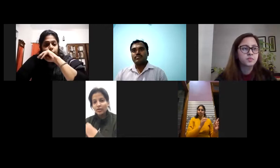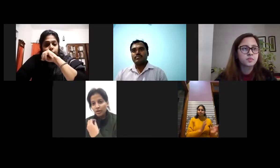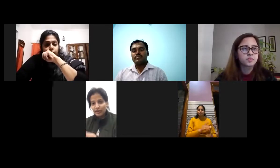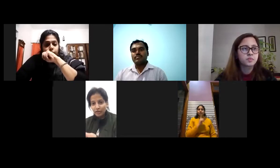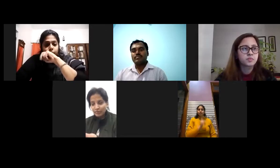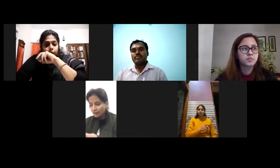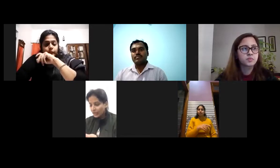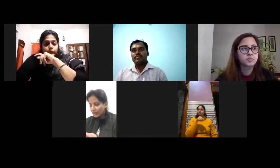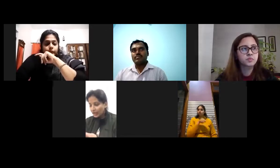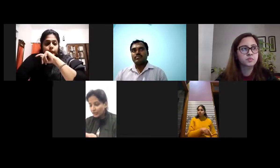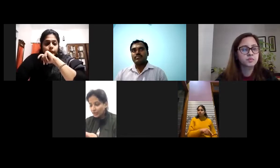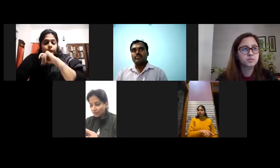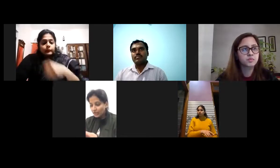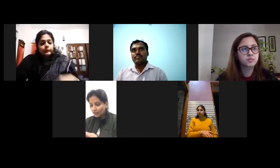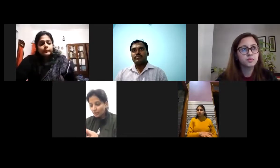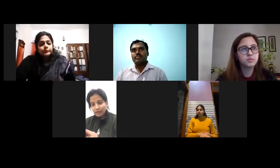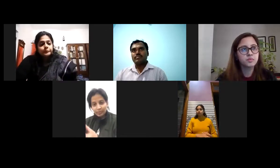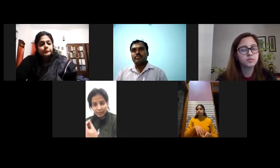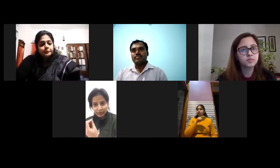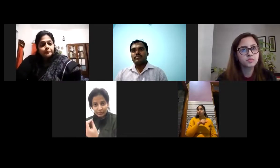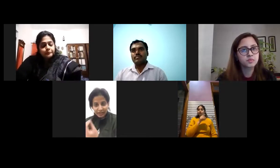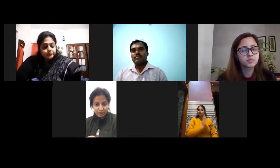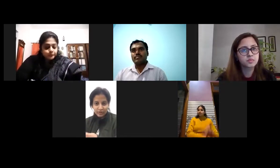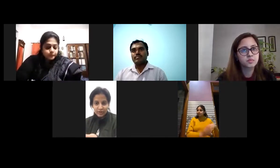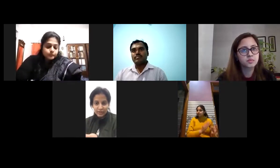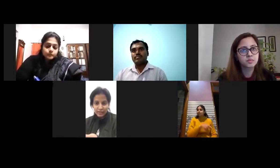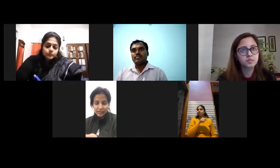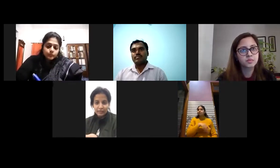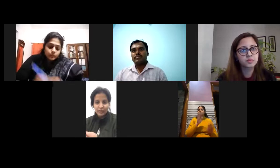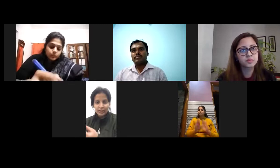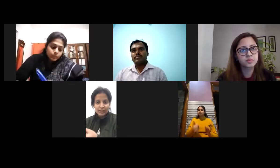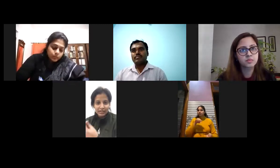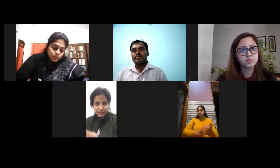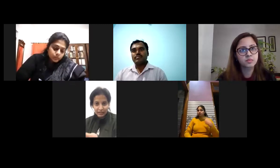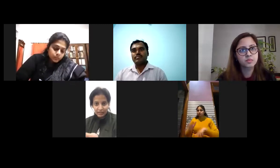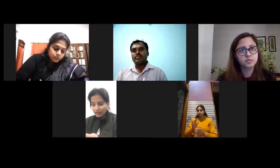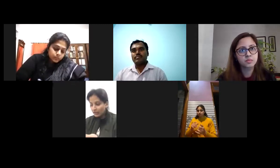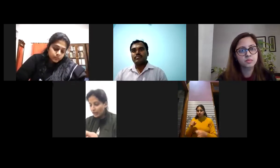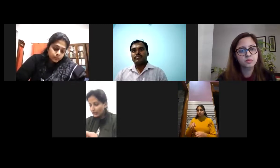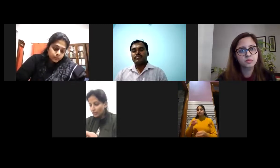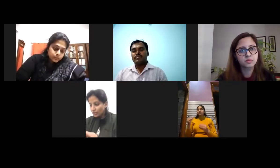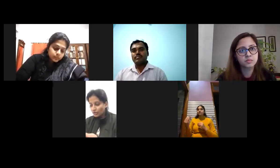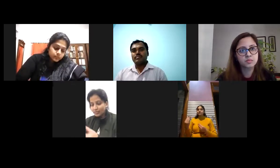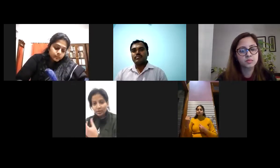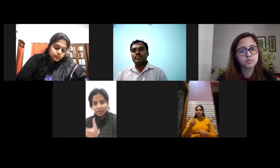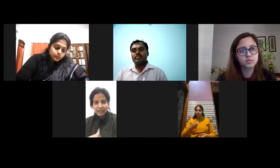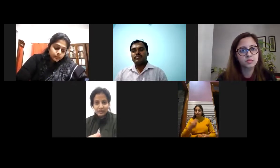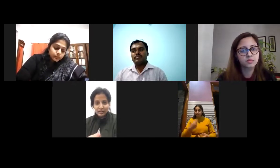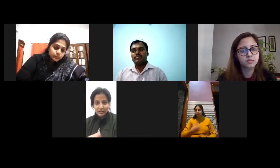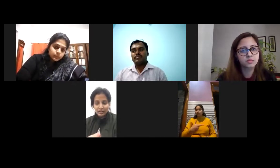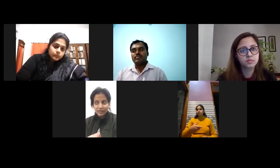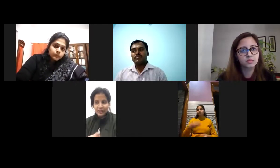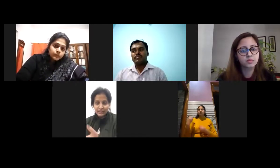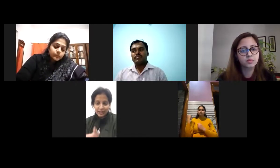were not well off, they had to depend on the better off of the society for their charity. And also subsequently there